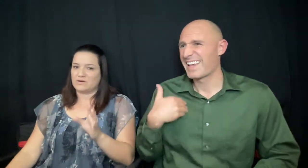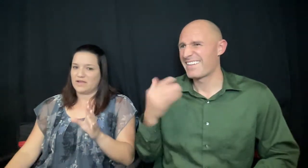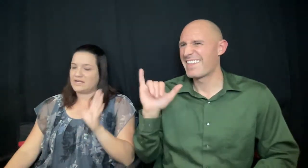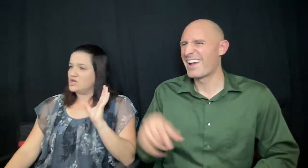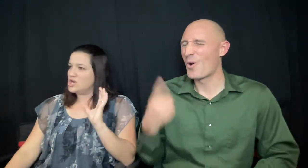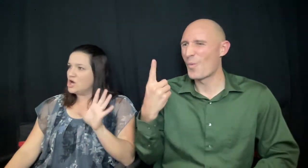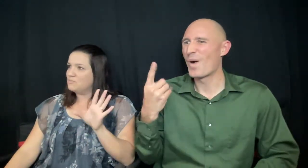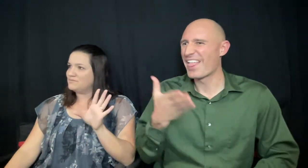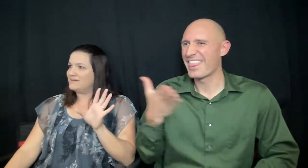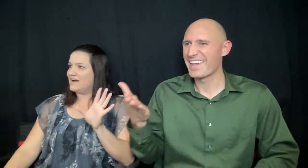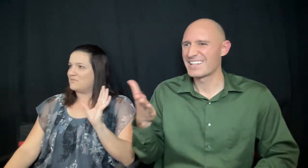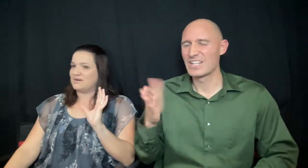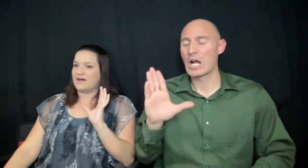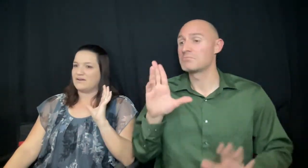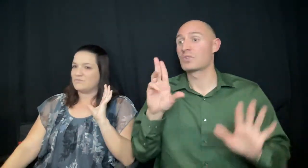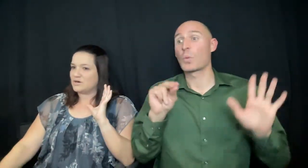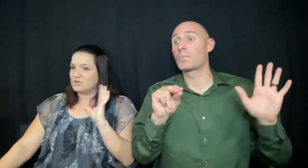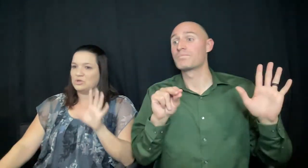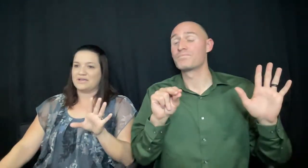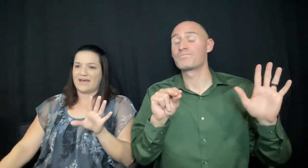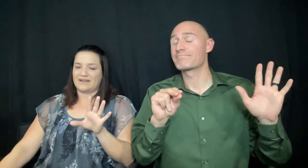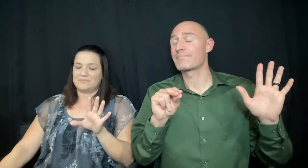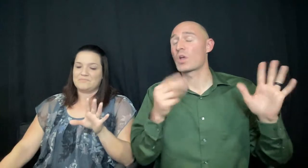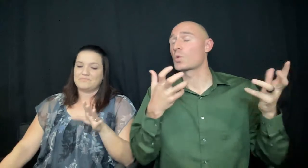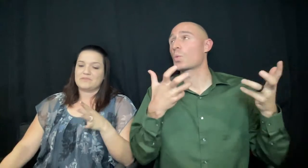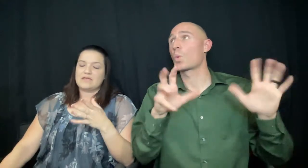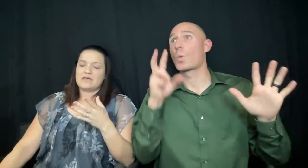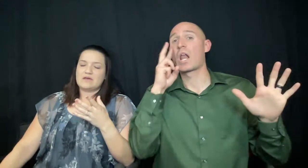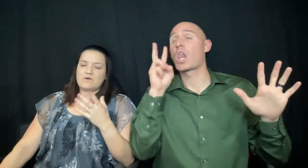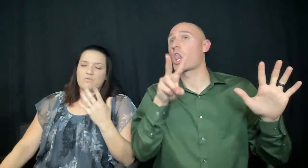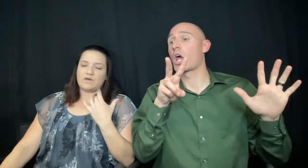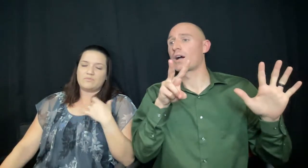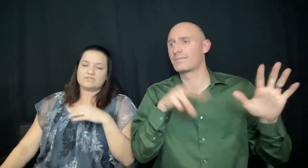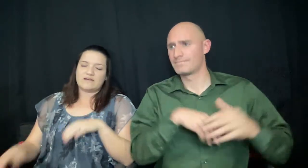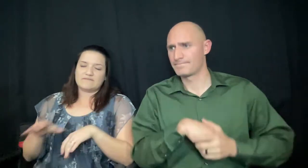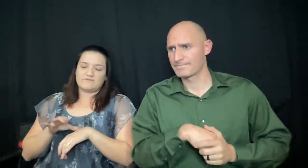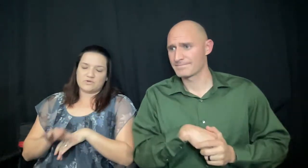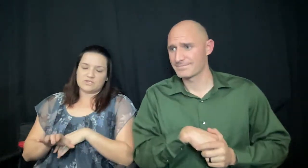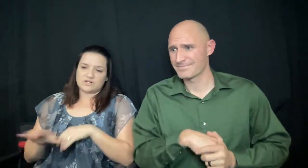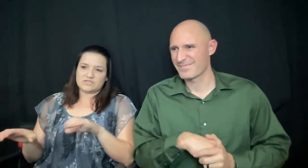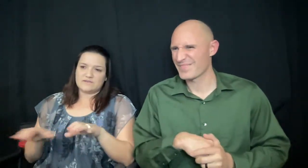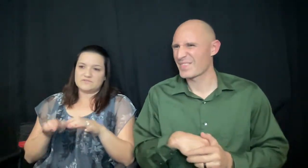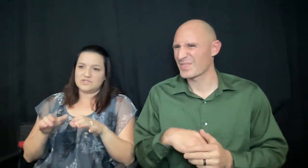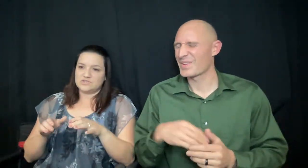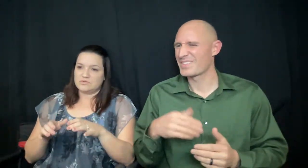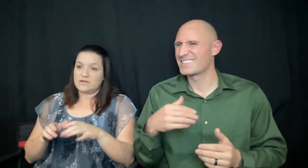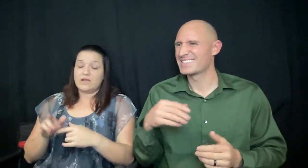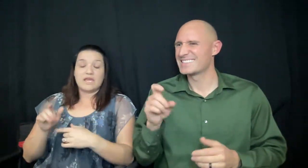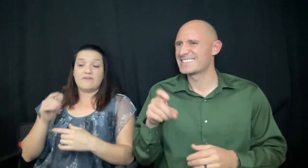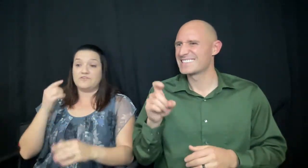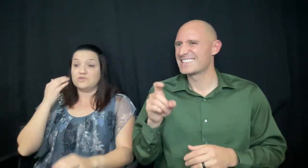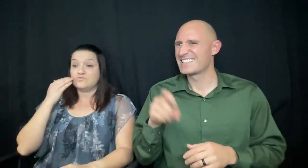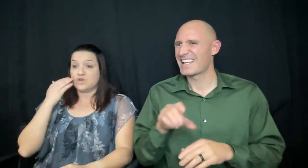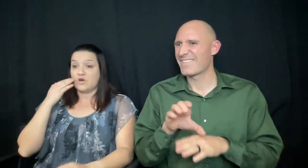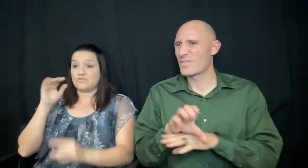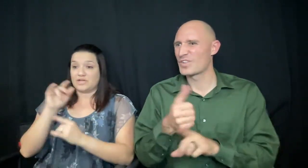like, nope, I don't even want to look at it. We almost have to force ourselves to do it. If you know they're getting